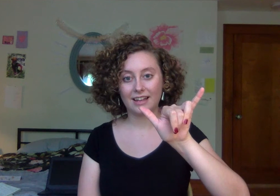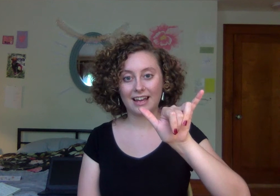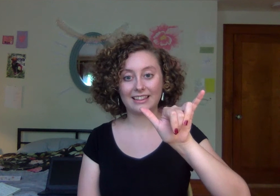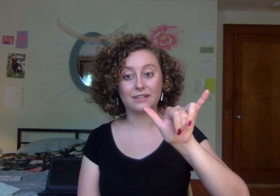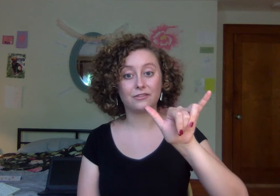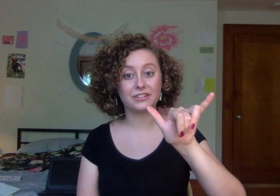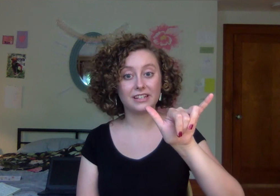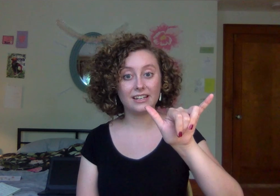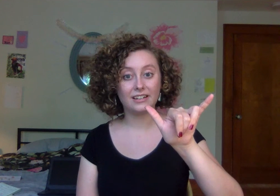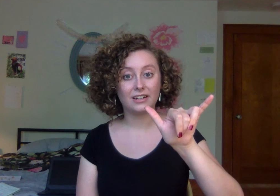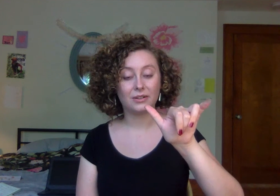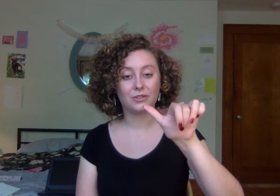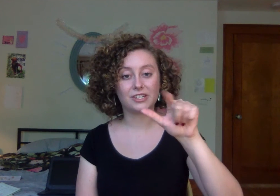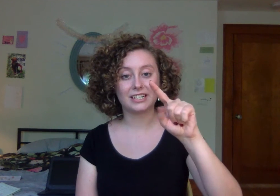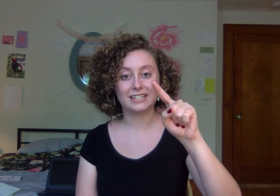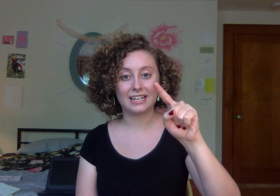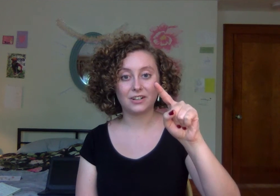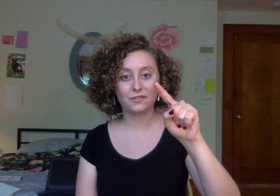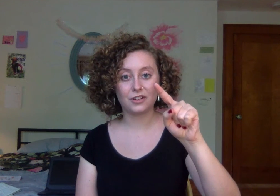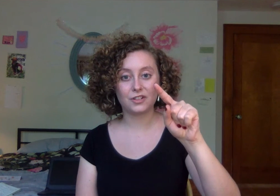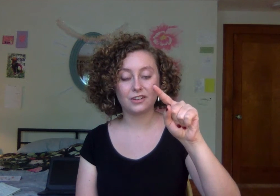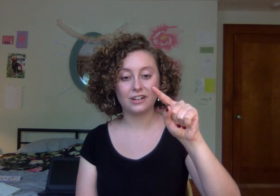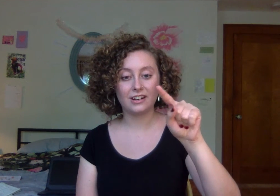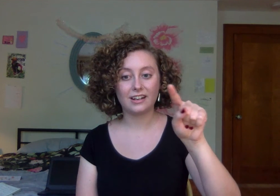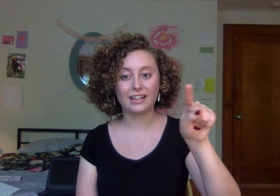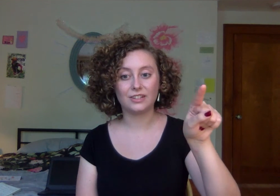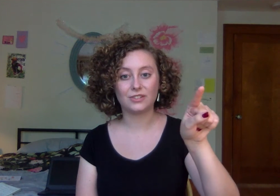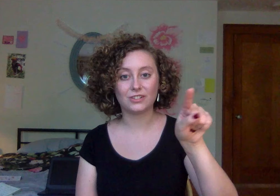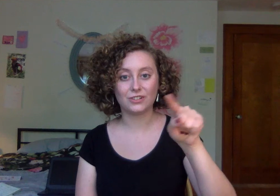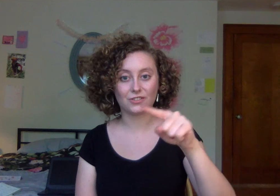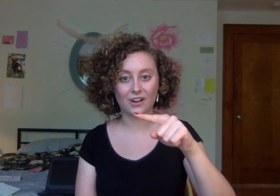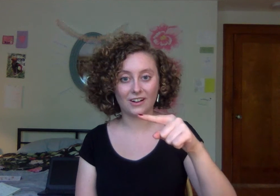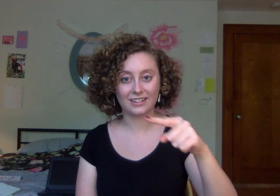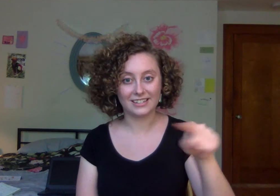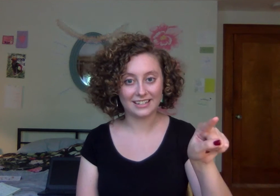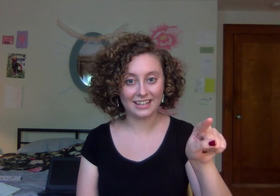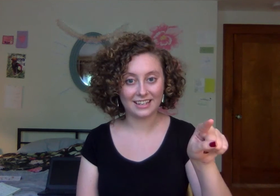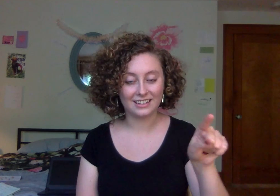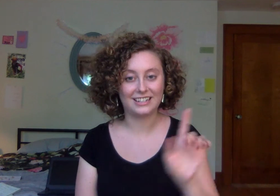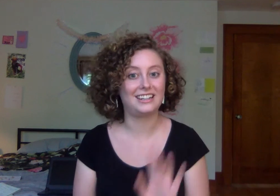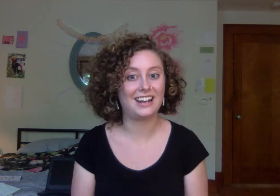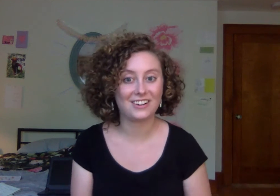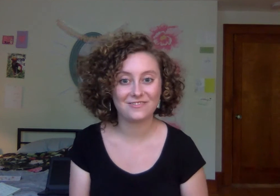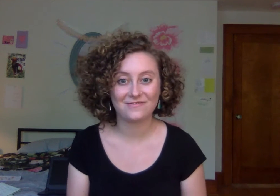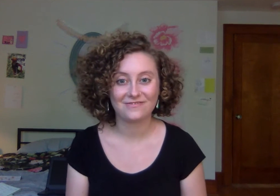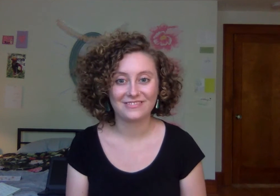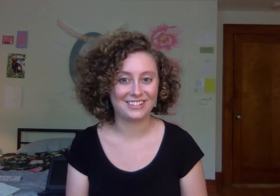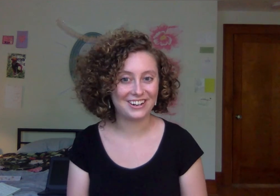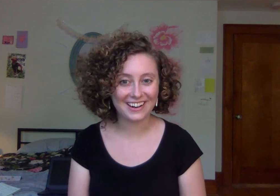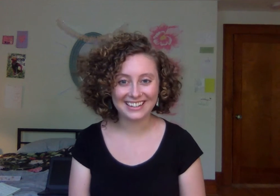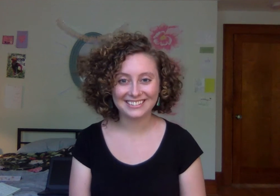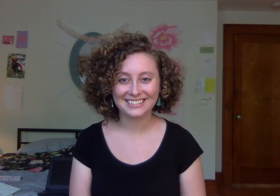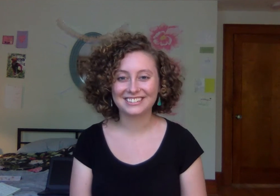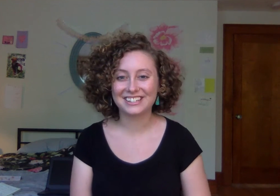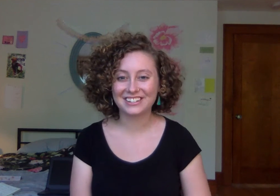And then for Z, we're just going to take your first finger and use it to draw a Z in there. All right, let's go